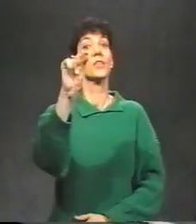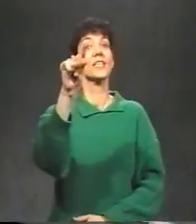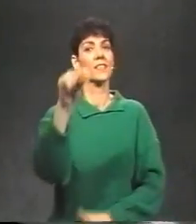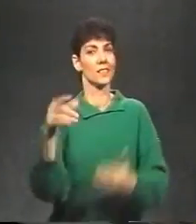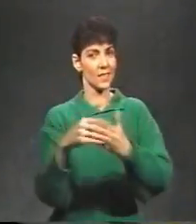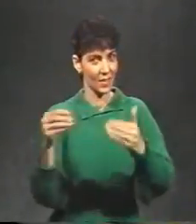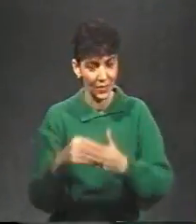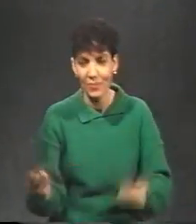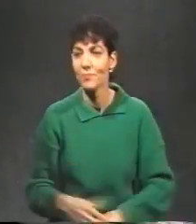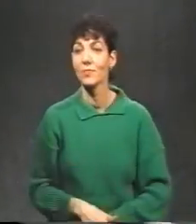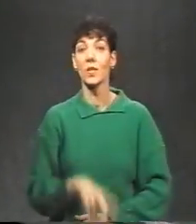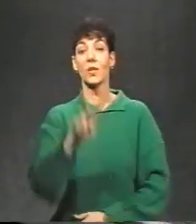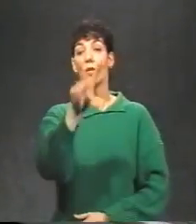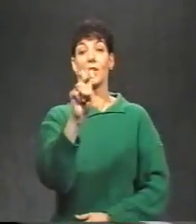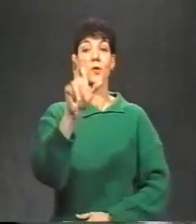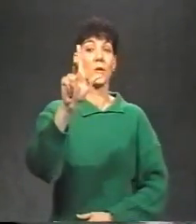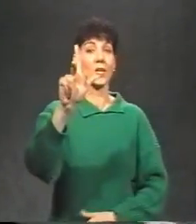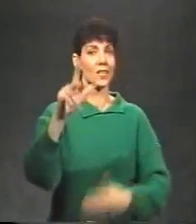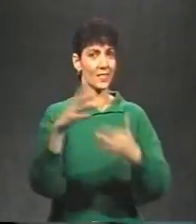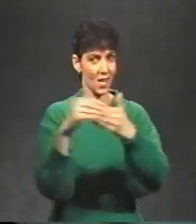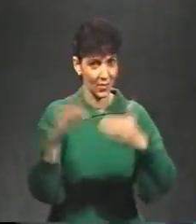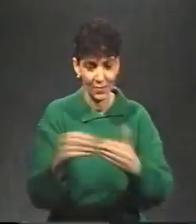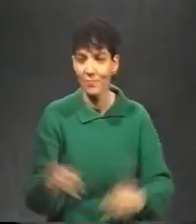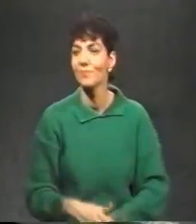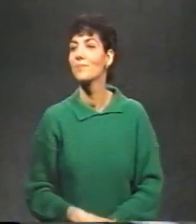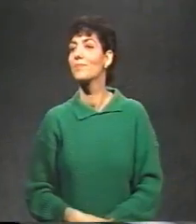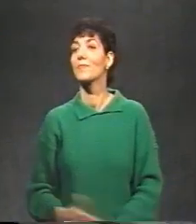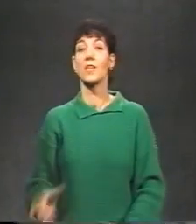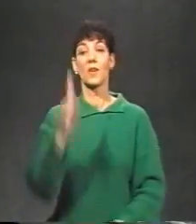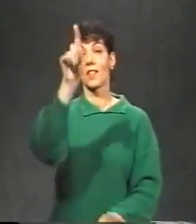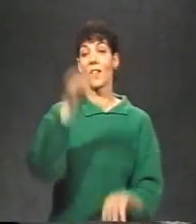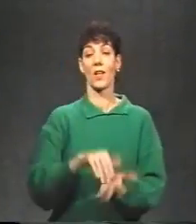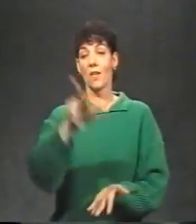after a regular number. There is no twisting motion.